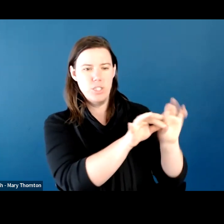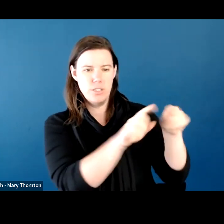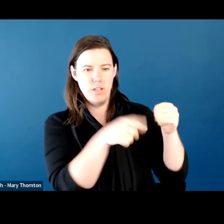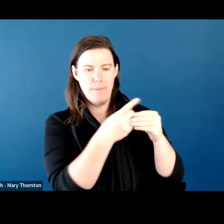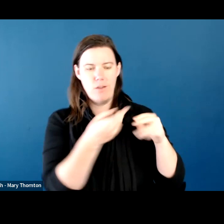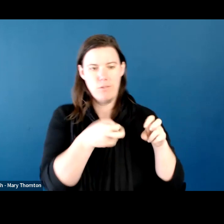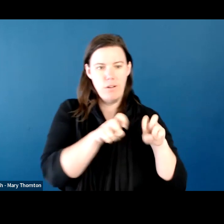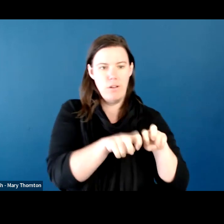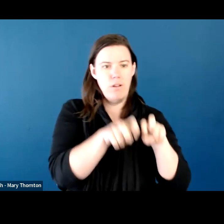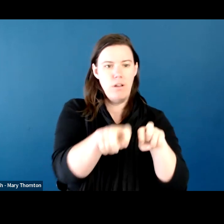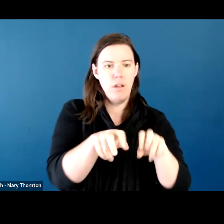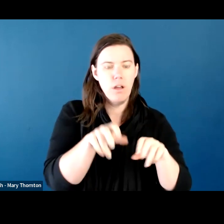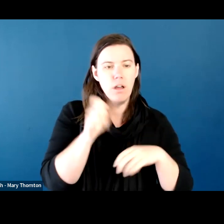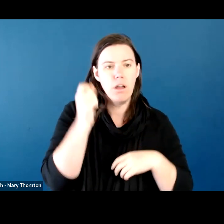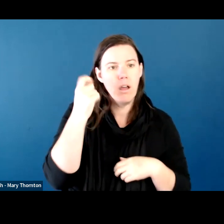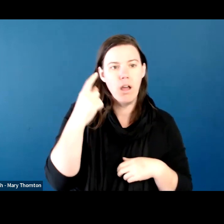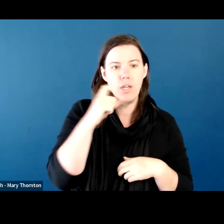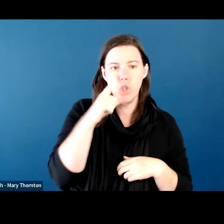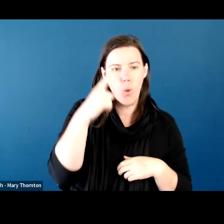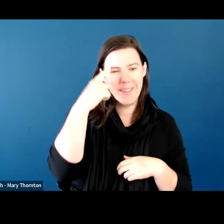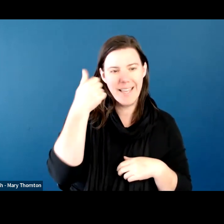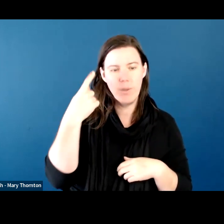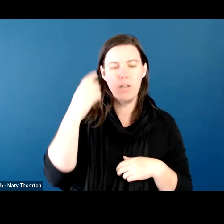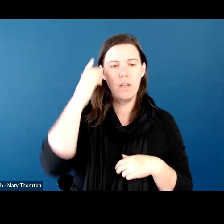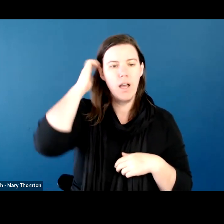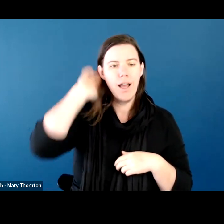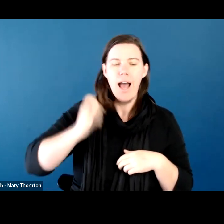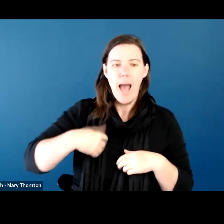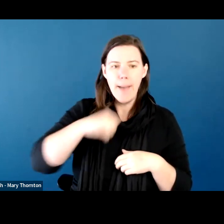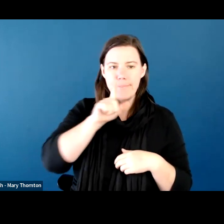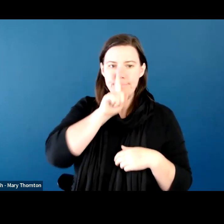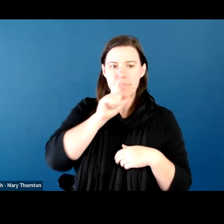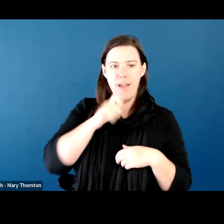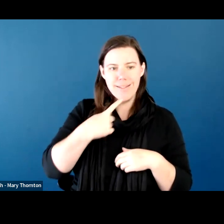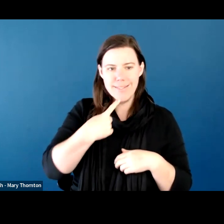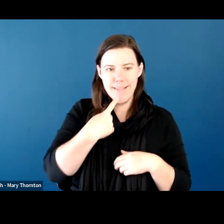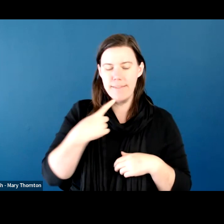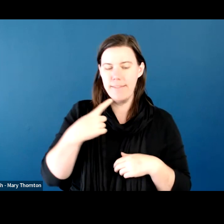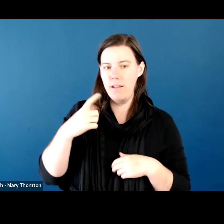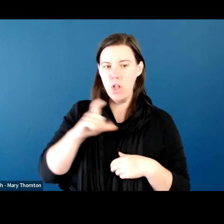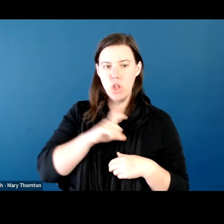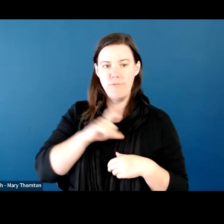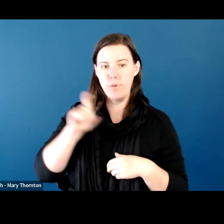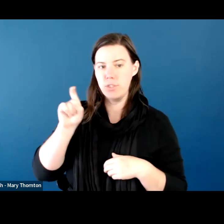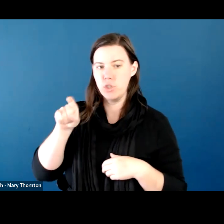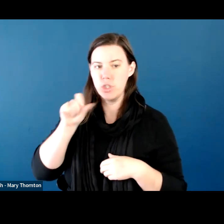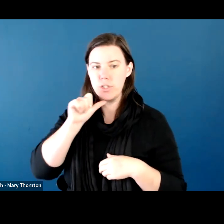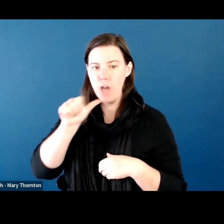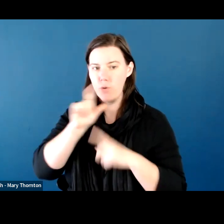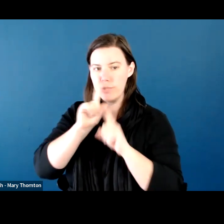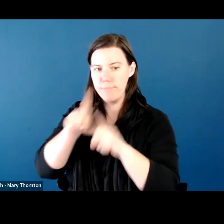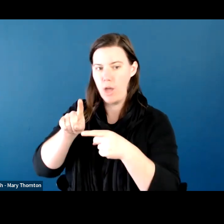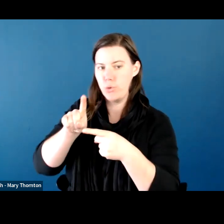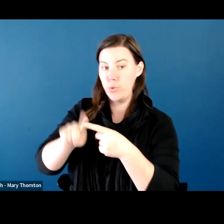is, I'll speak for myself. I don't think I'm saying that law enforcement shouldn't respond to criminal calls, right? That's the role of law enforcement.